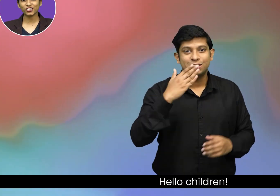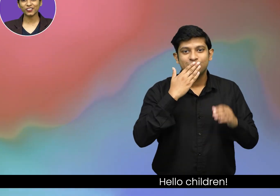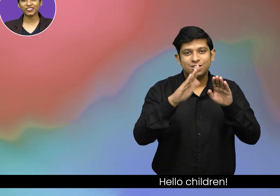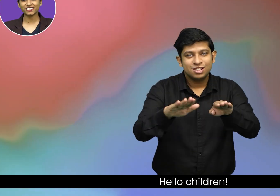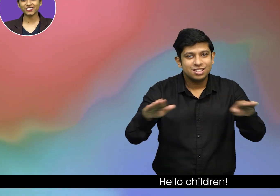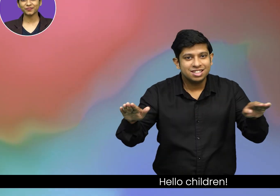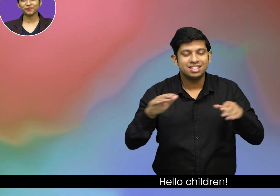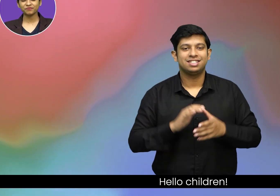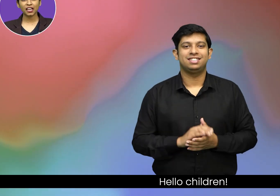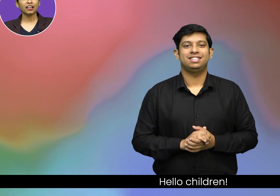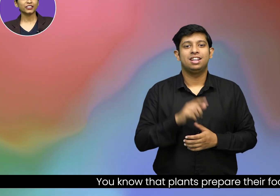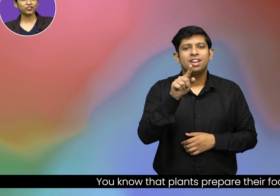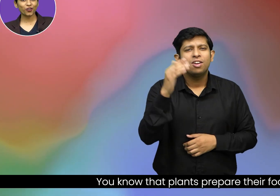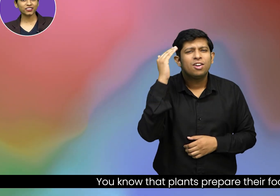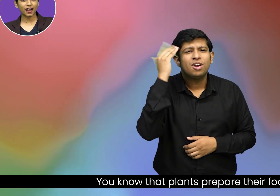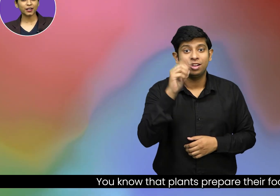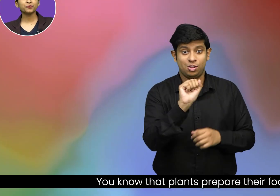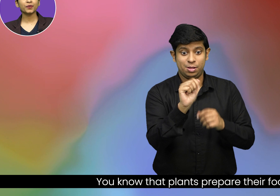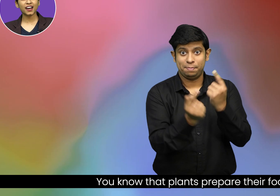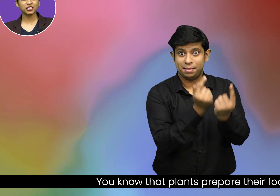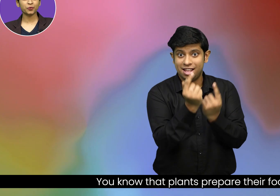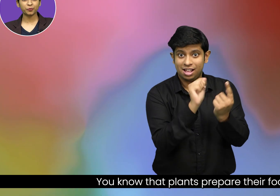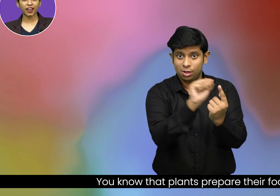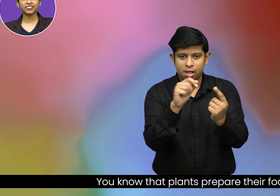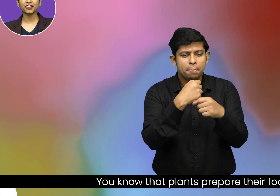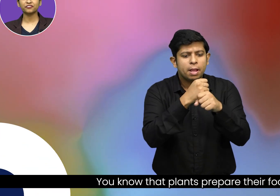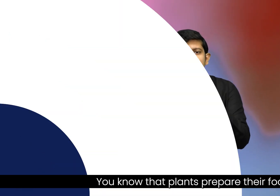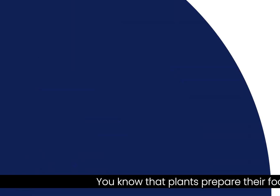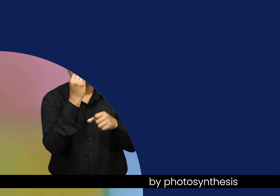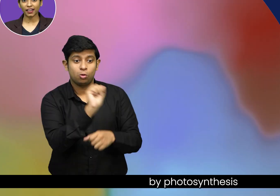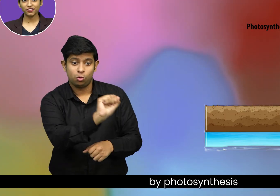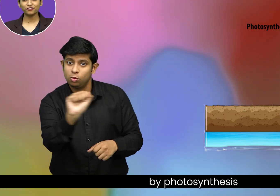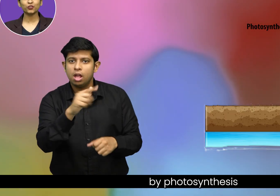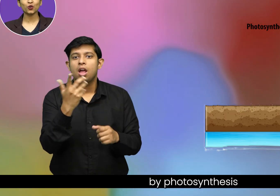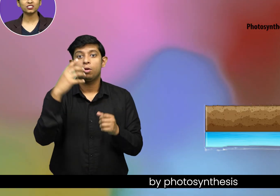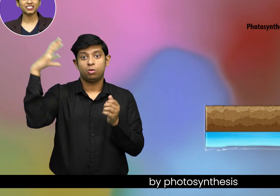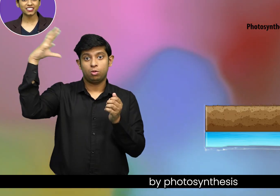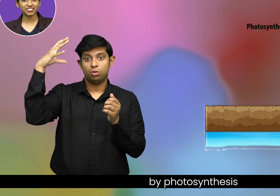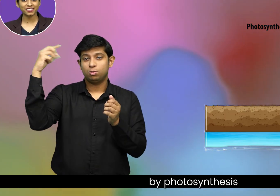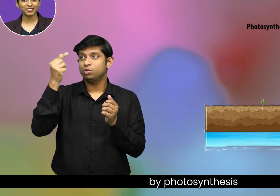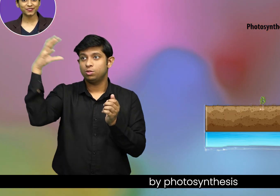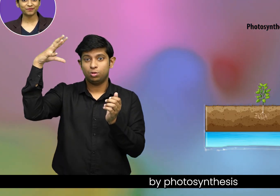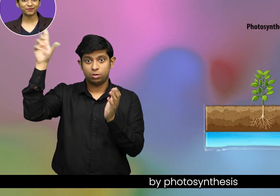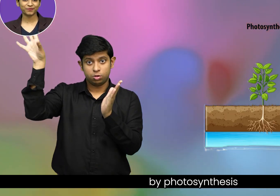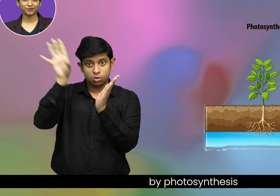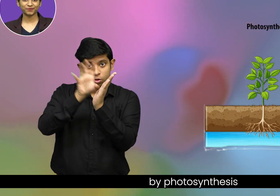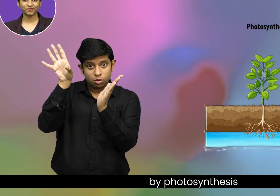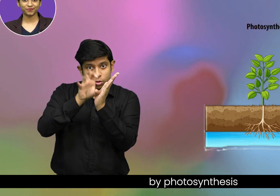Hello children! You know that plants prepare their food by photosynthesis.